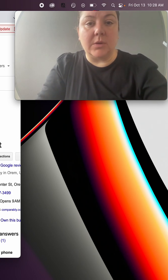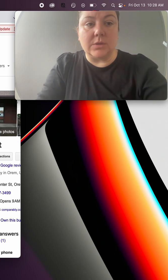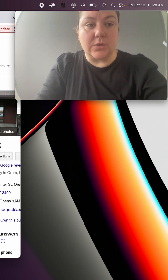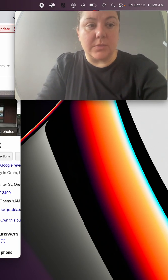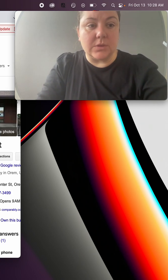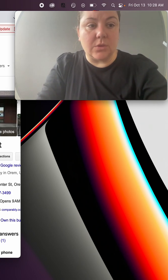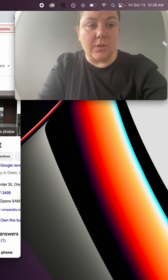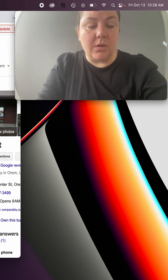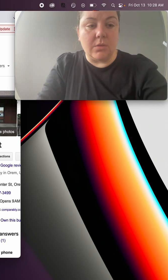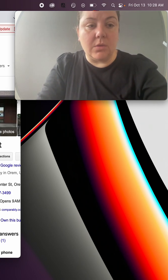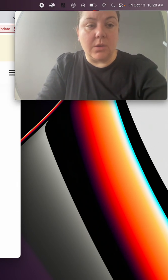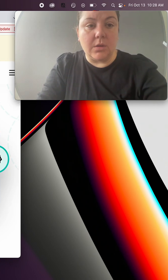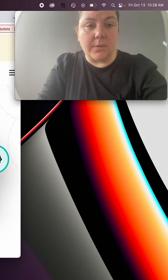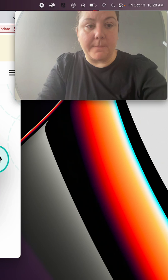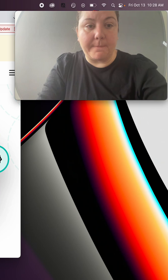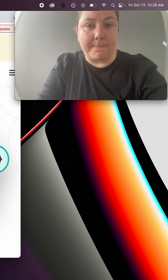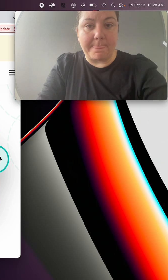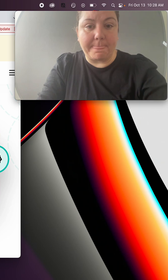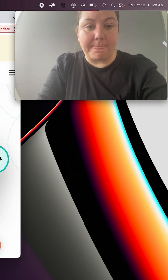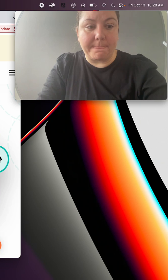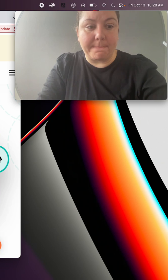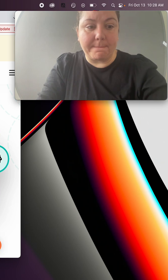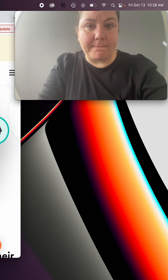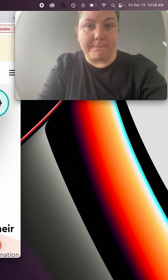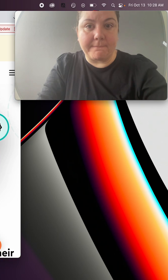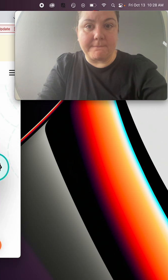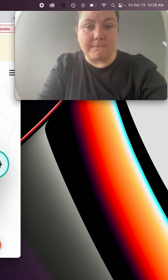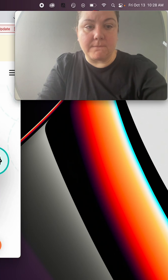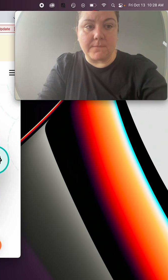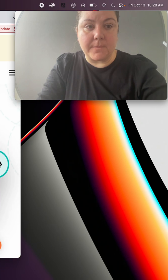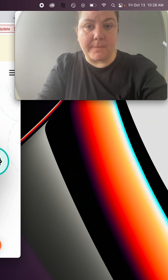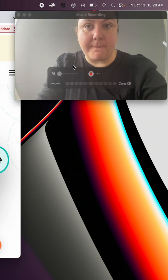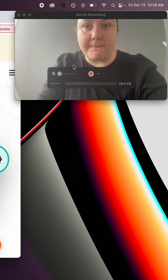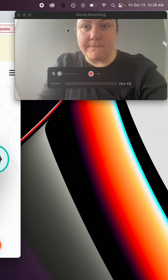Let me just jump into Goriac real quick.